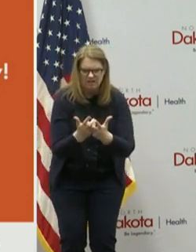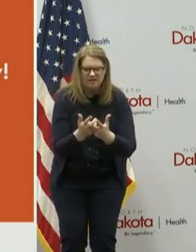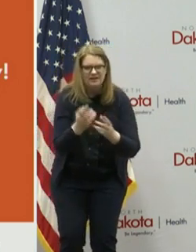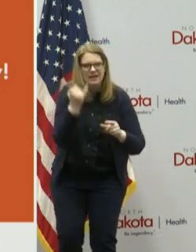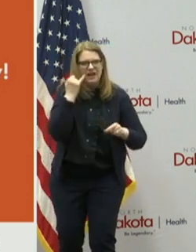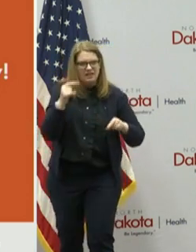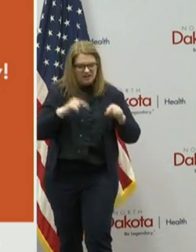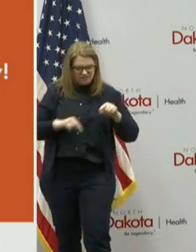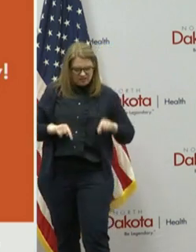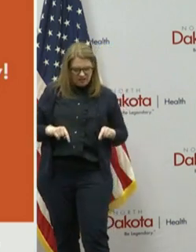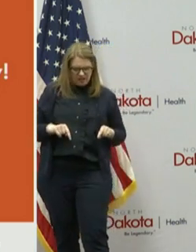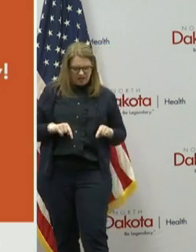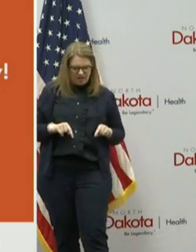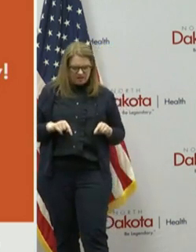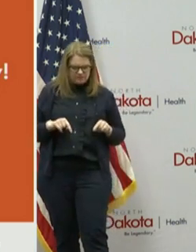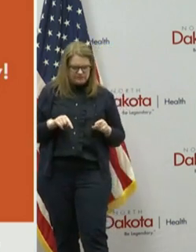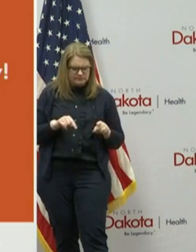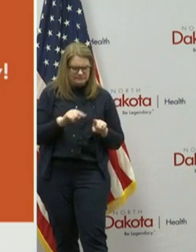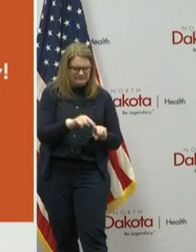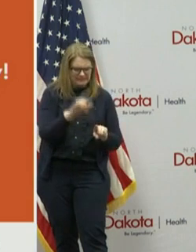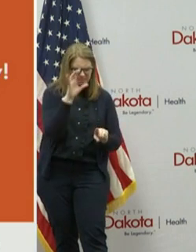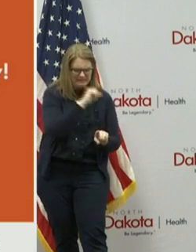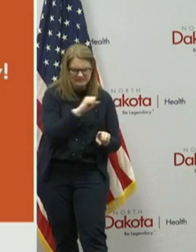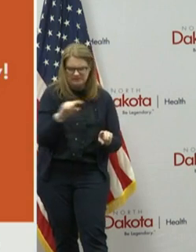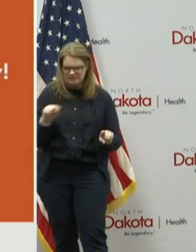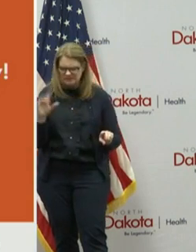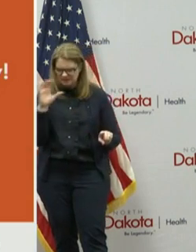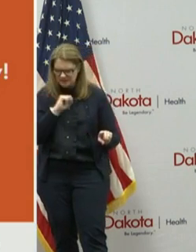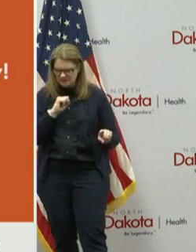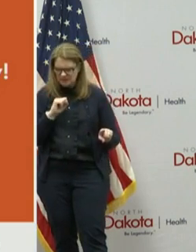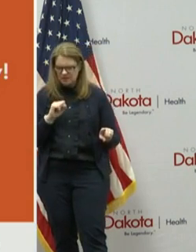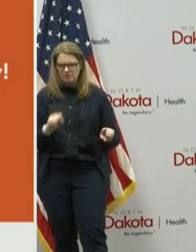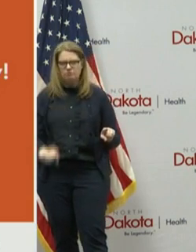it makes it that much more difficult to be efficient.